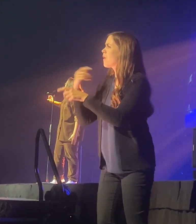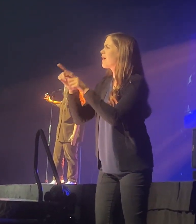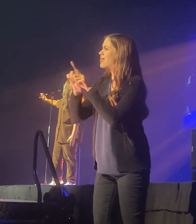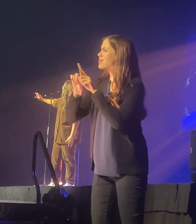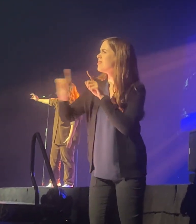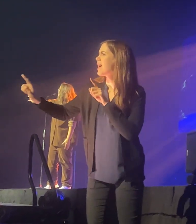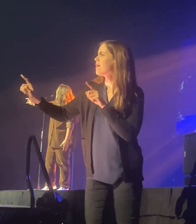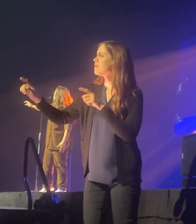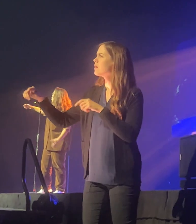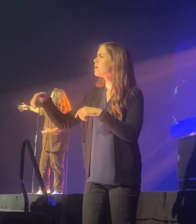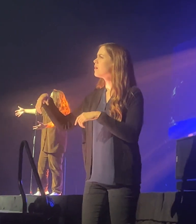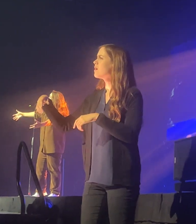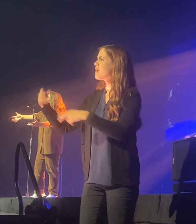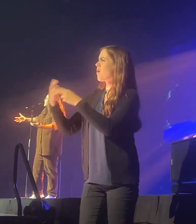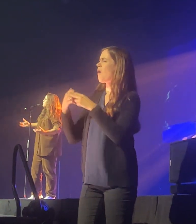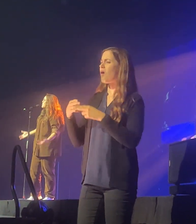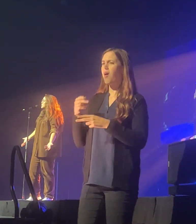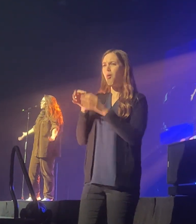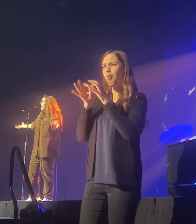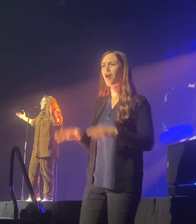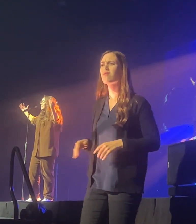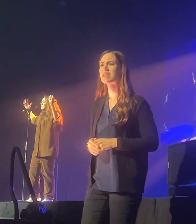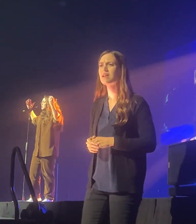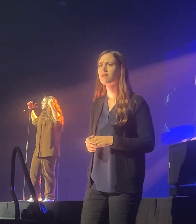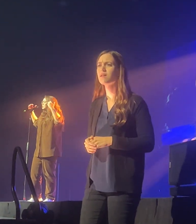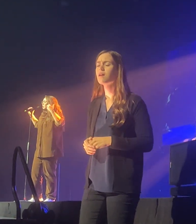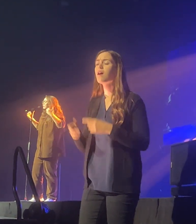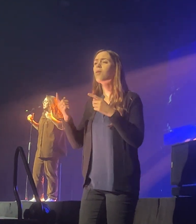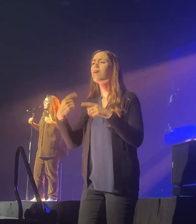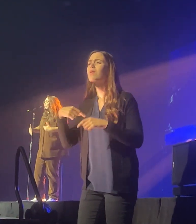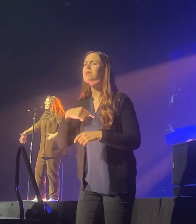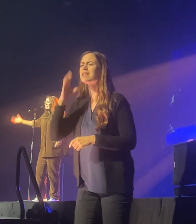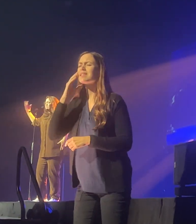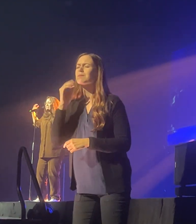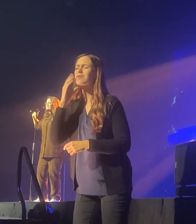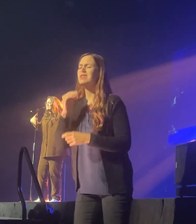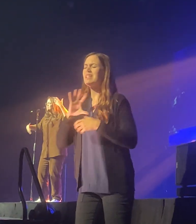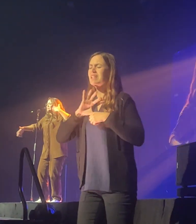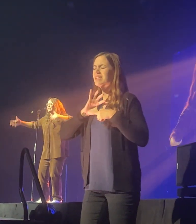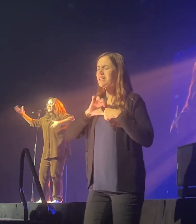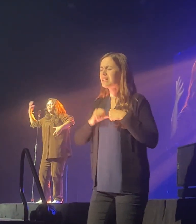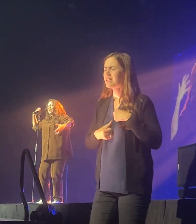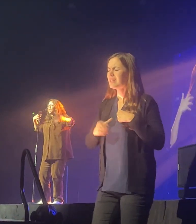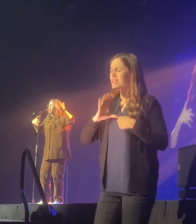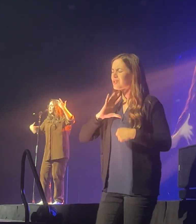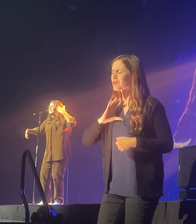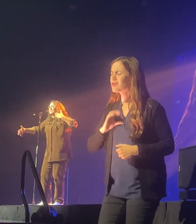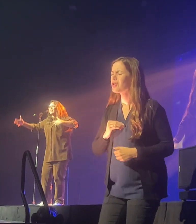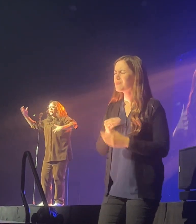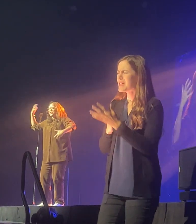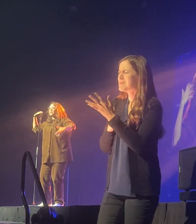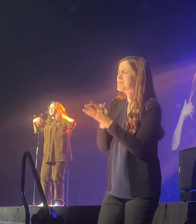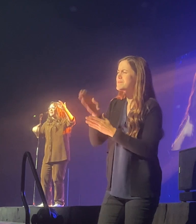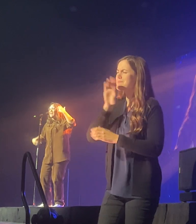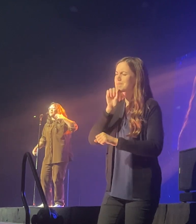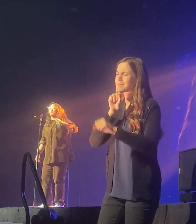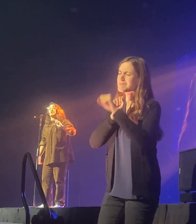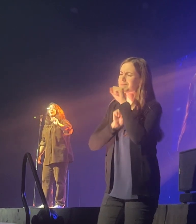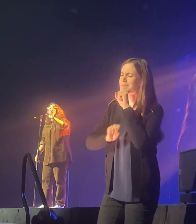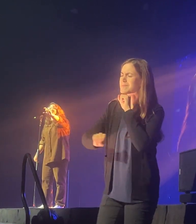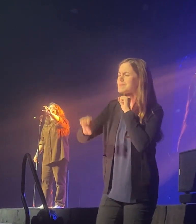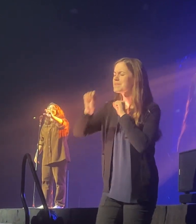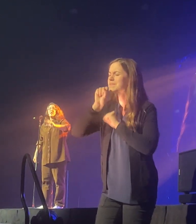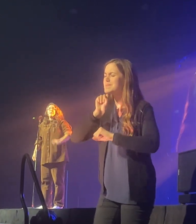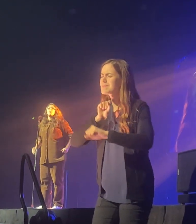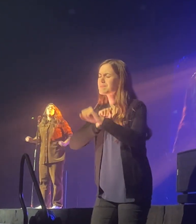name unworthy. When we've been drowning in discouragement, living in a seemingly never-ending crisis, and heard the name